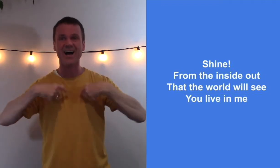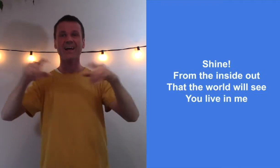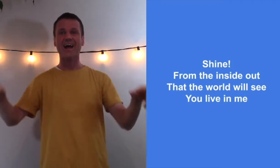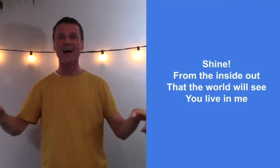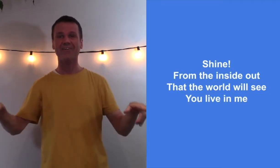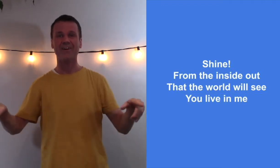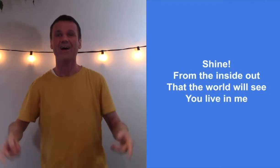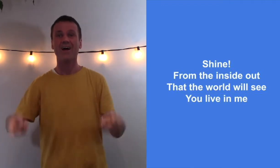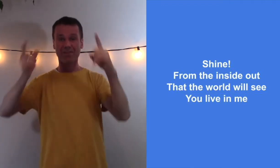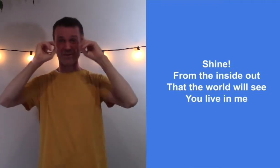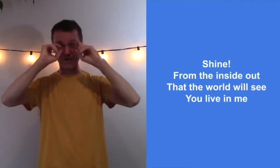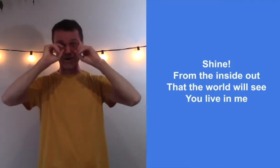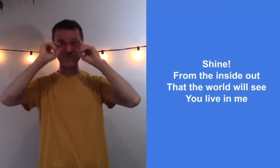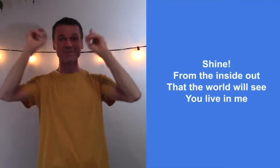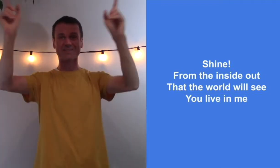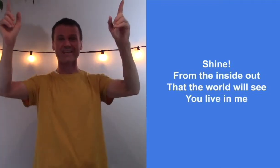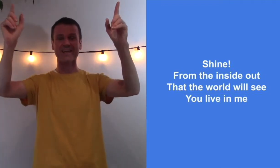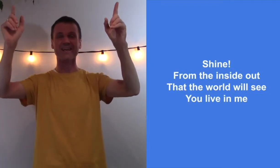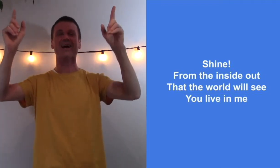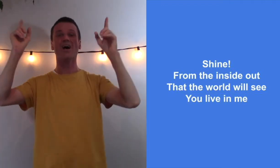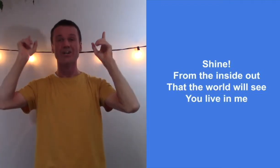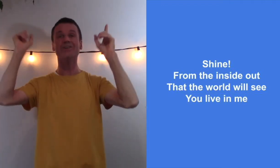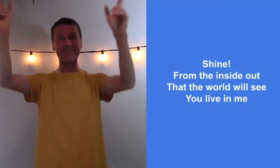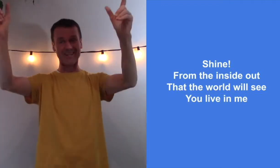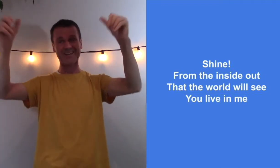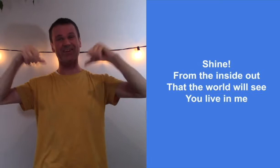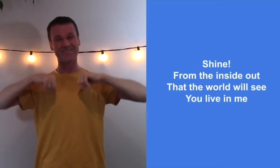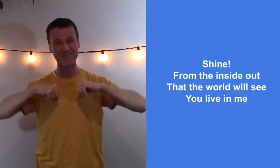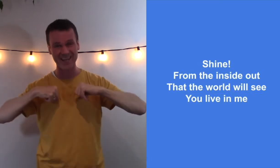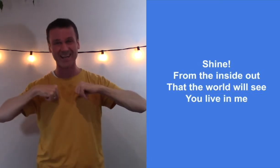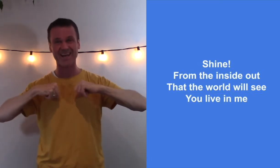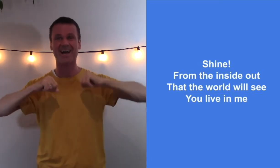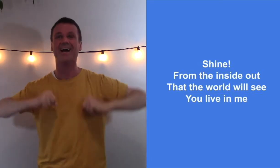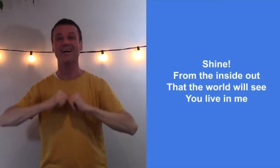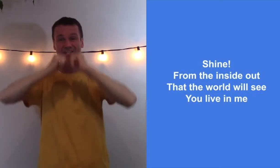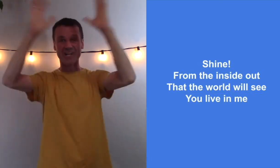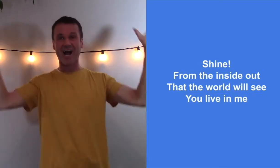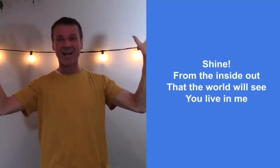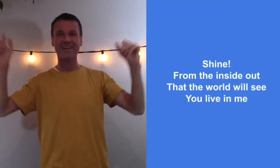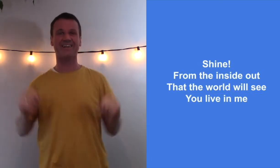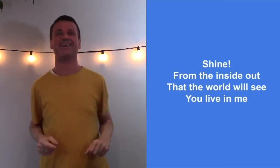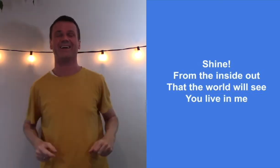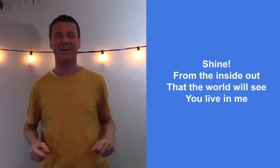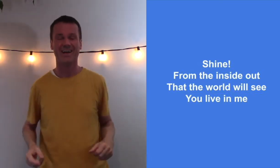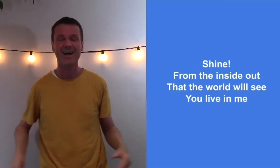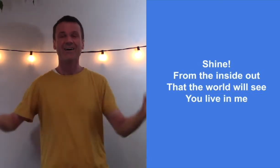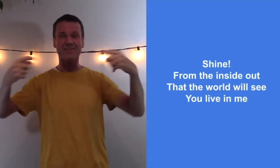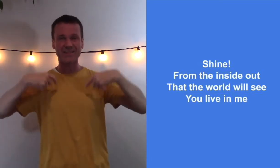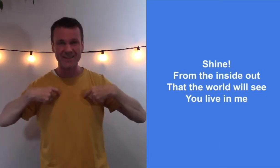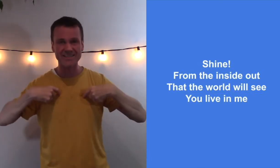Inside out, that the world will see you live in me. Shine from the